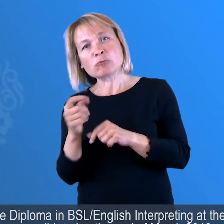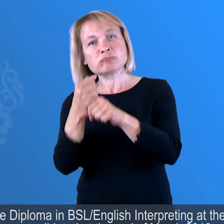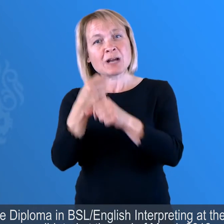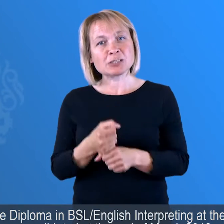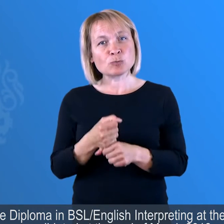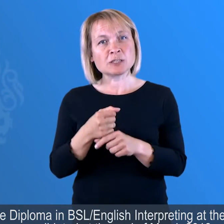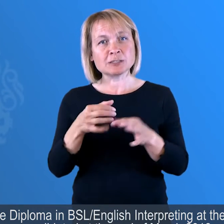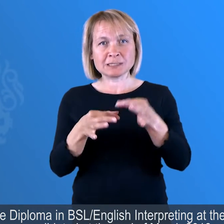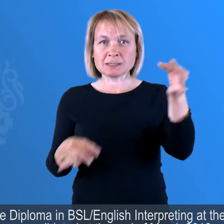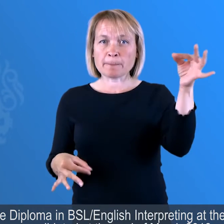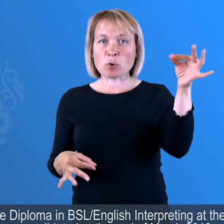An